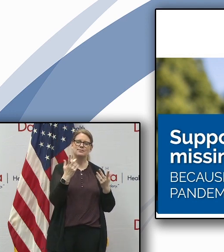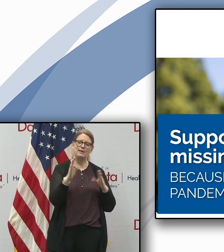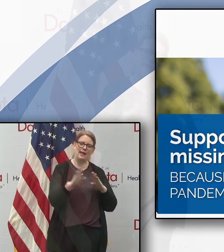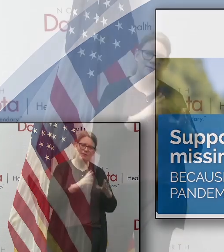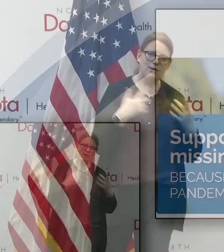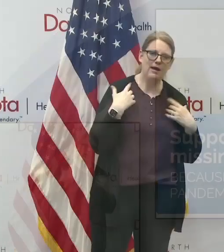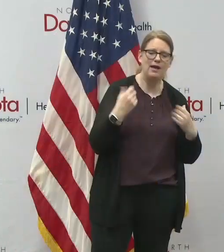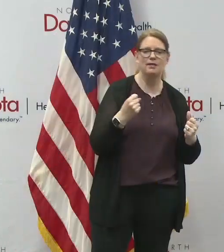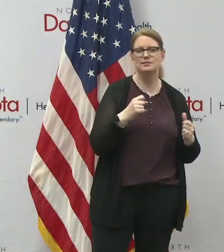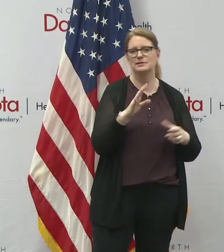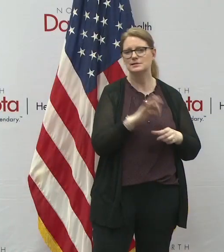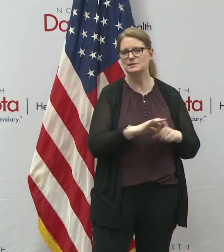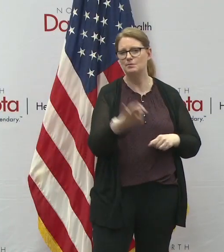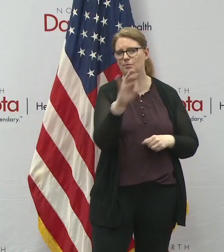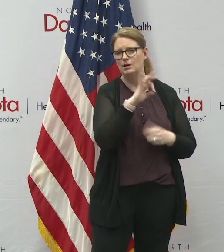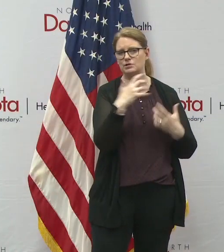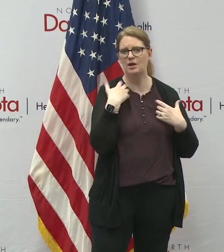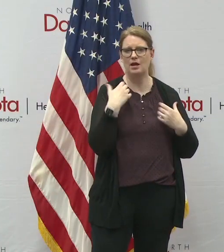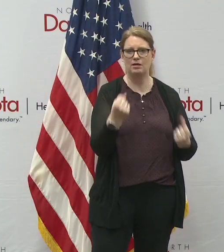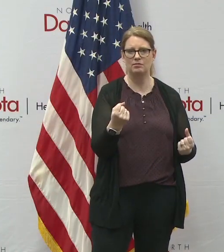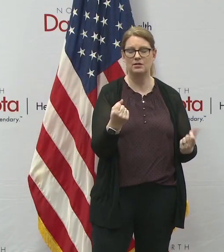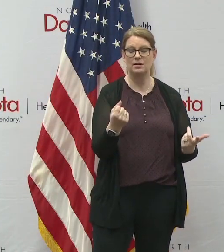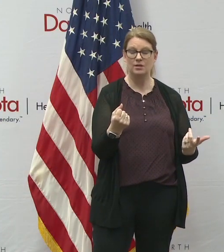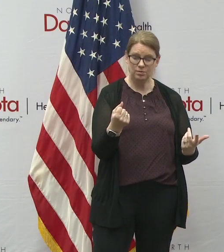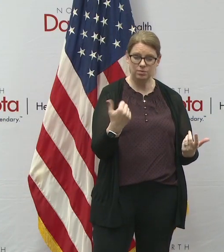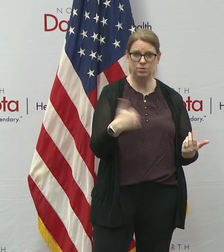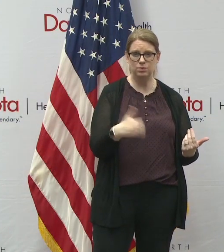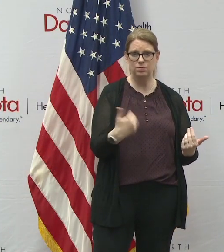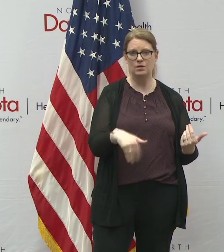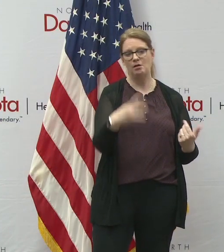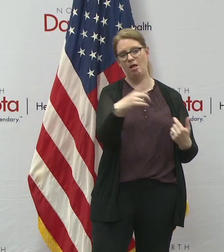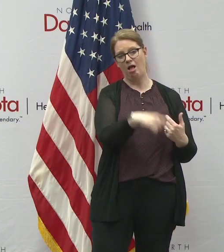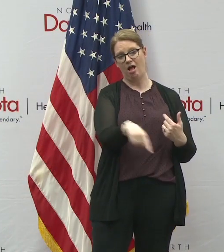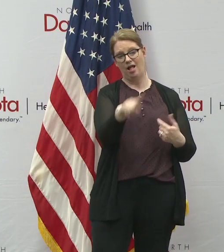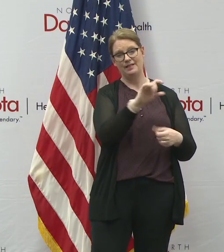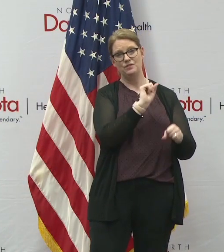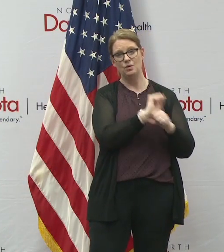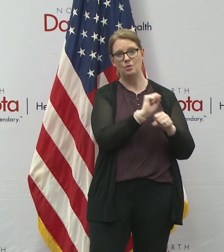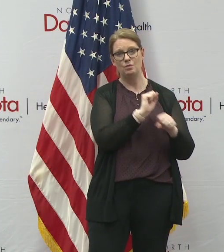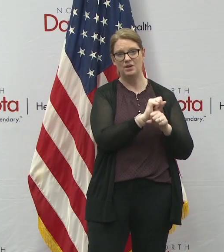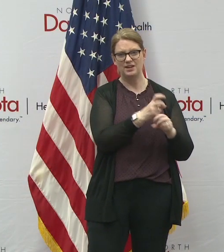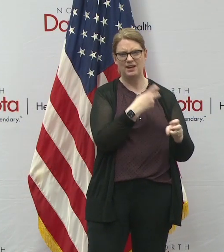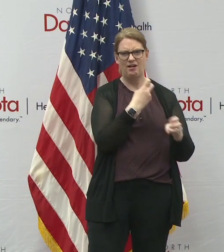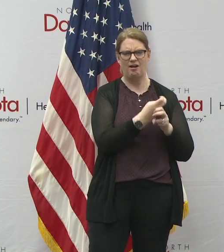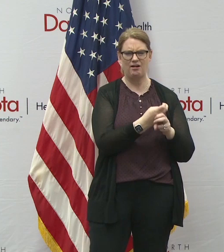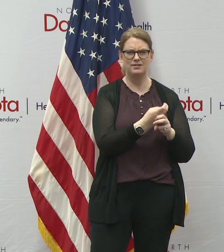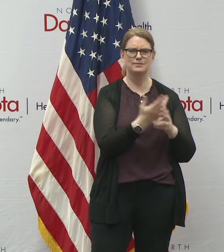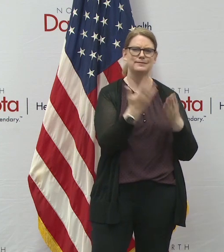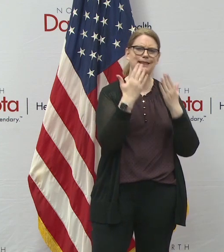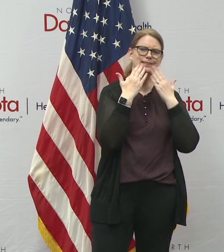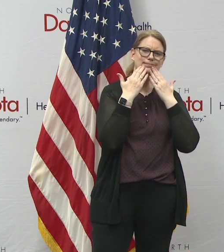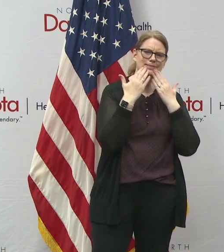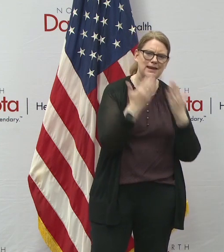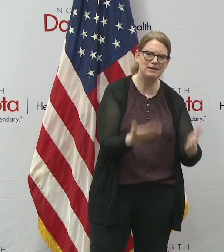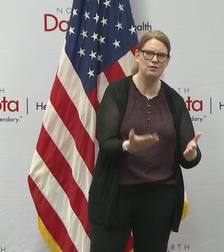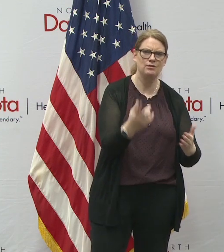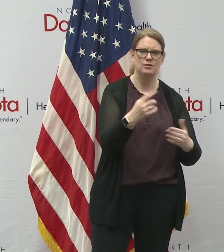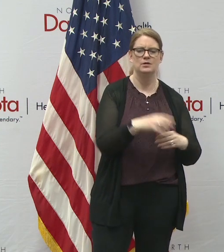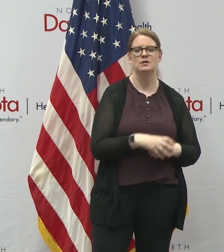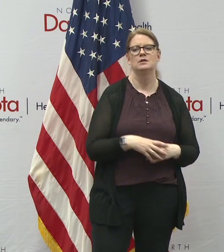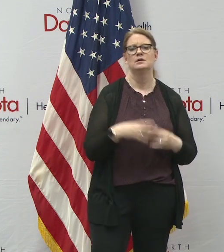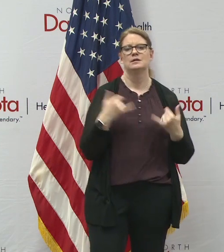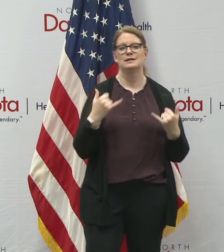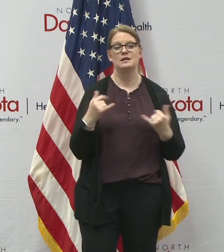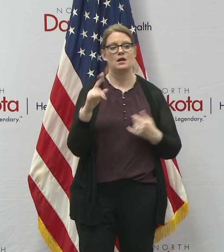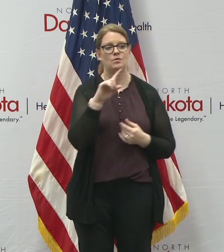we are thankful for all the people that are working hard on that part of the equation. With that, we'll stand for